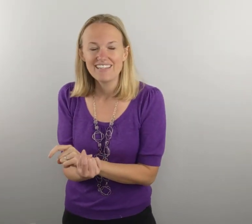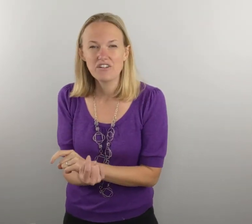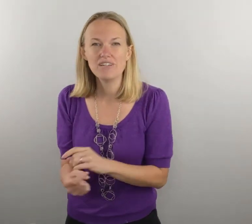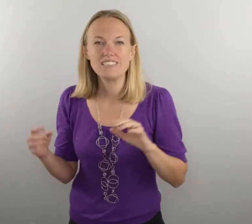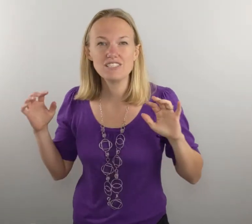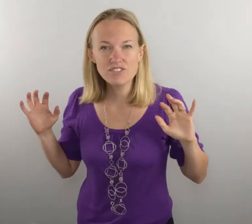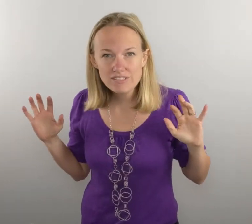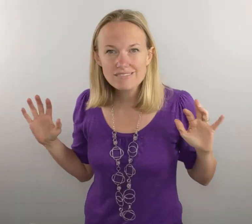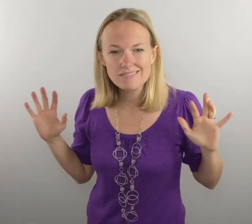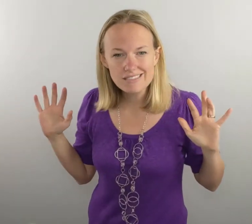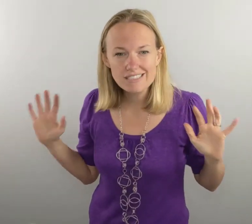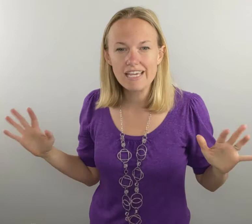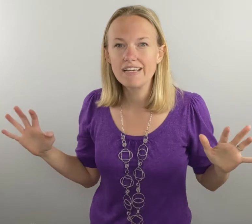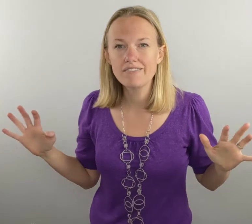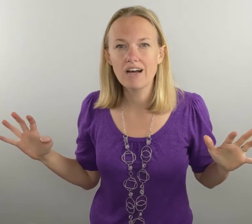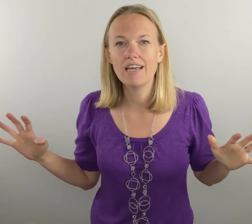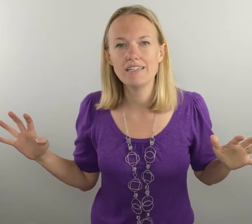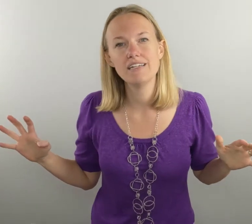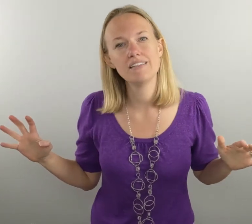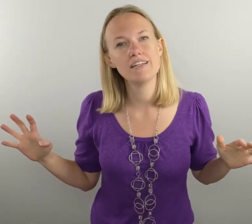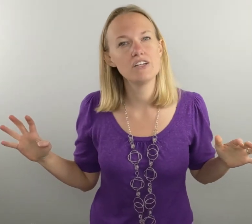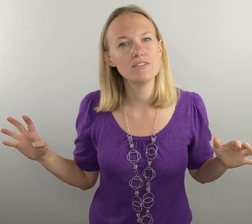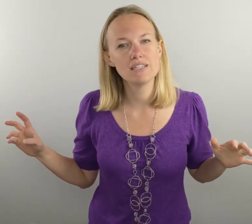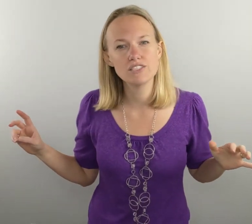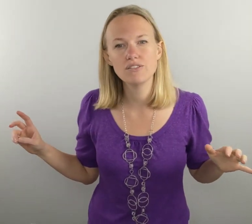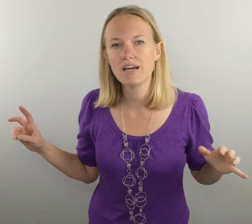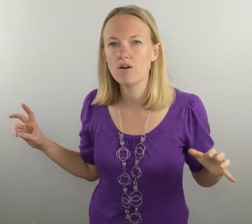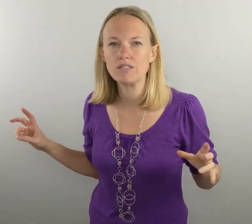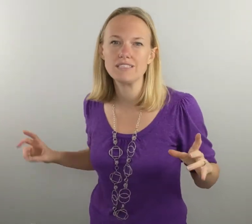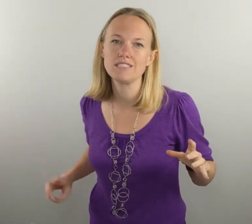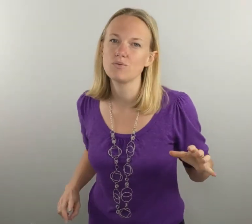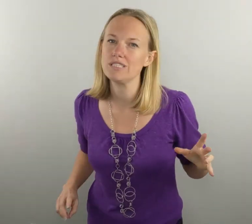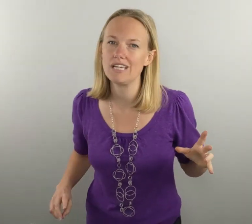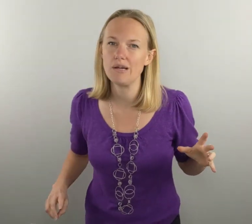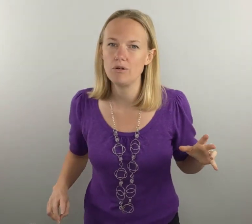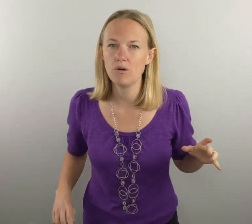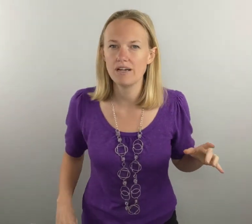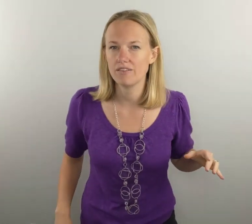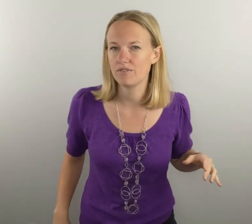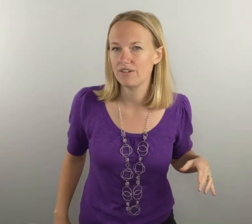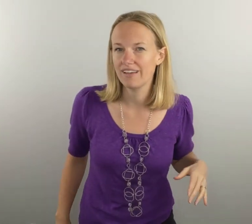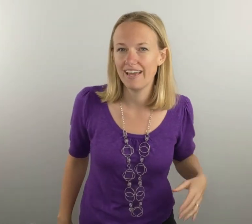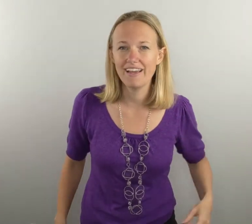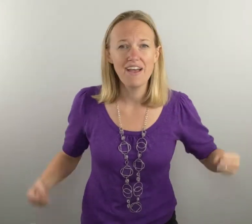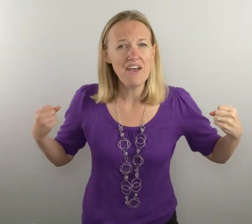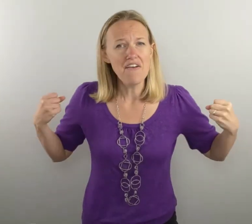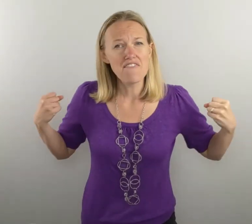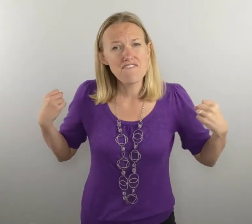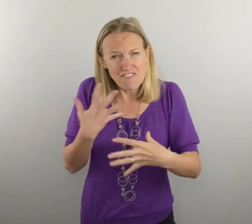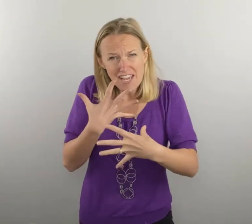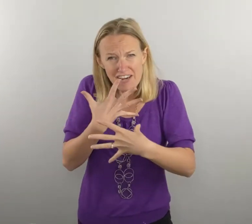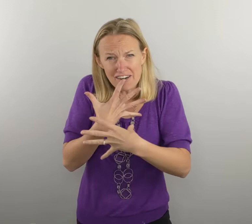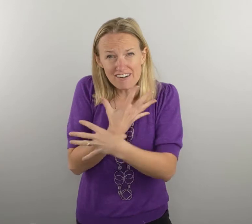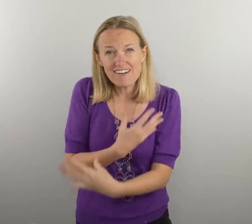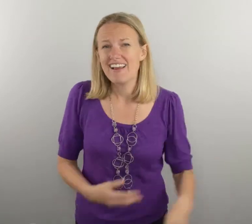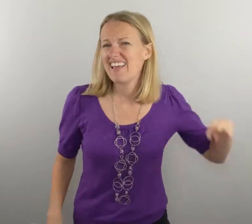know what? Just for the sake of not ending on that note, let's do that chorus just one time. We'll walk it through, okay? Fear is